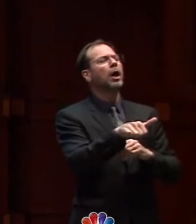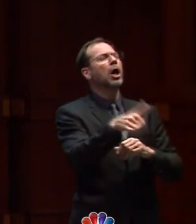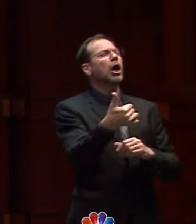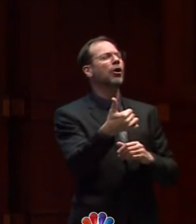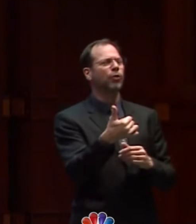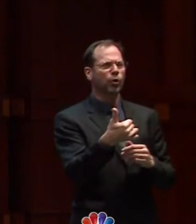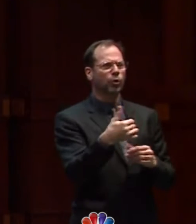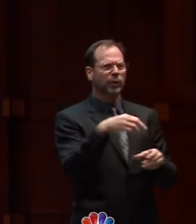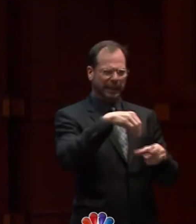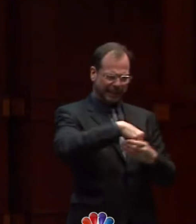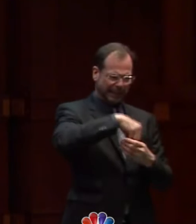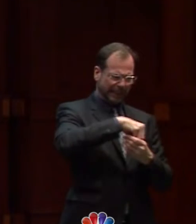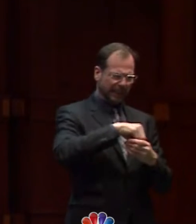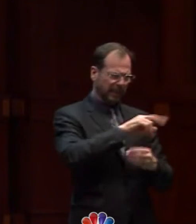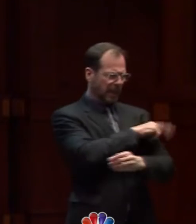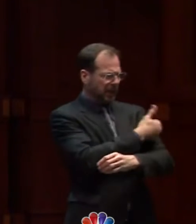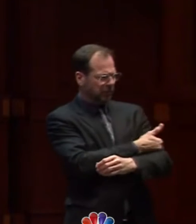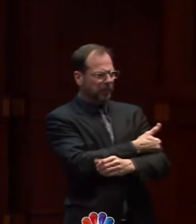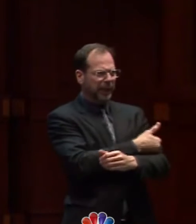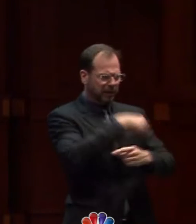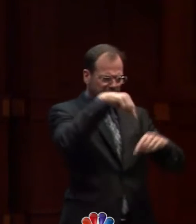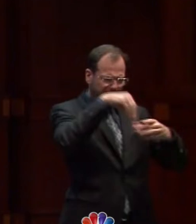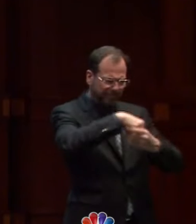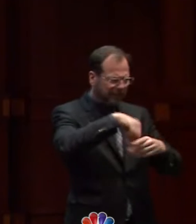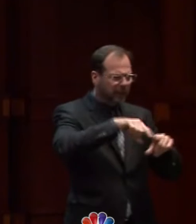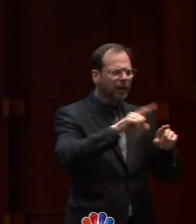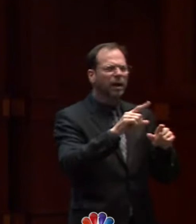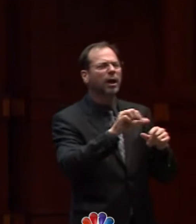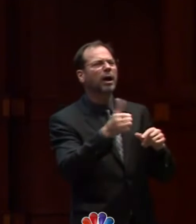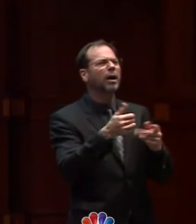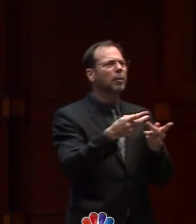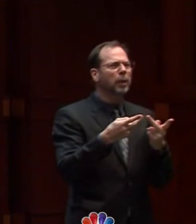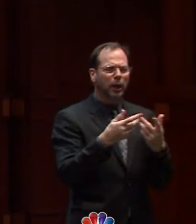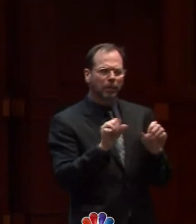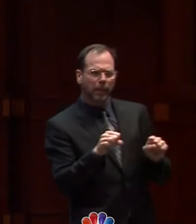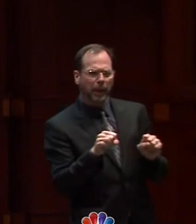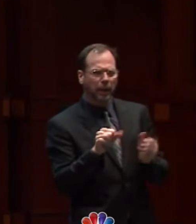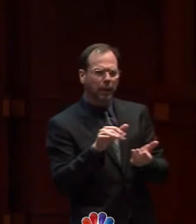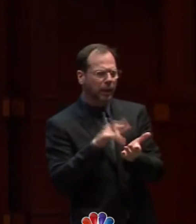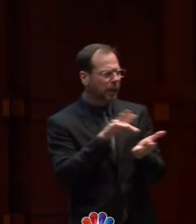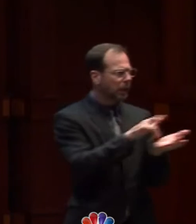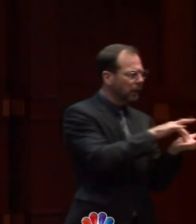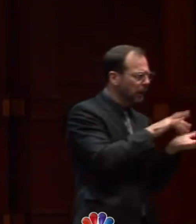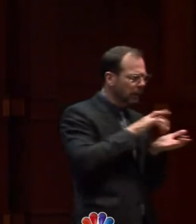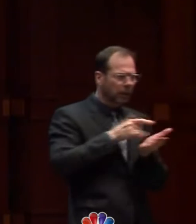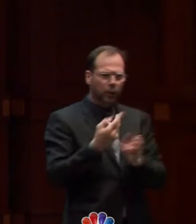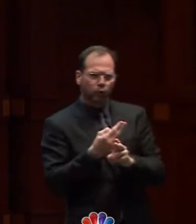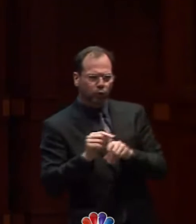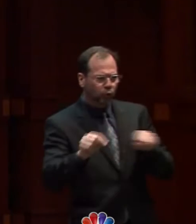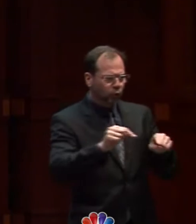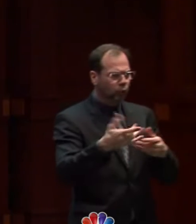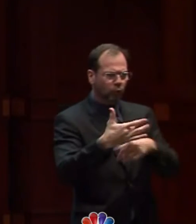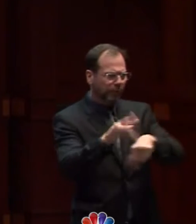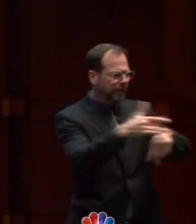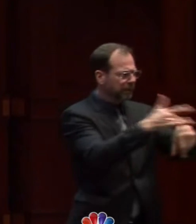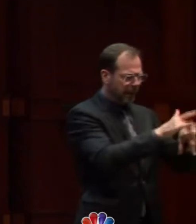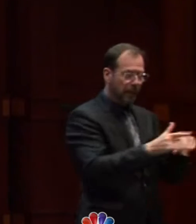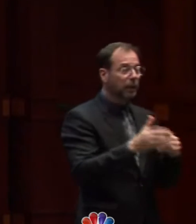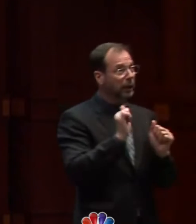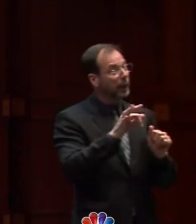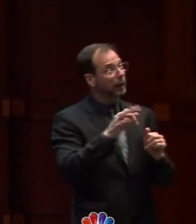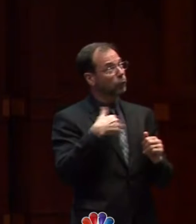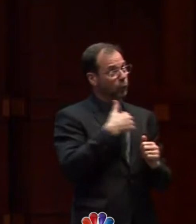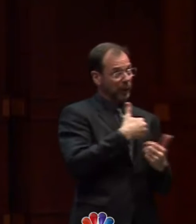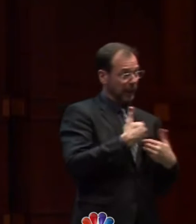within the four walls of a hospital, if you will, that we could actually surge into. In other words, we could open these beds up if we could provide